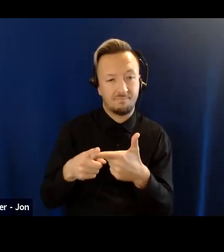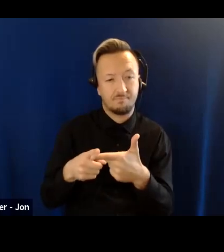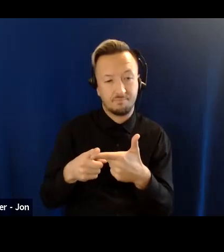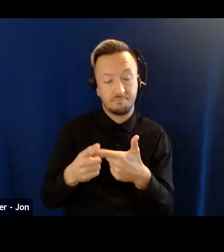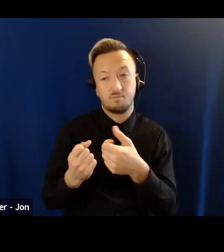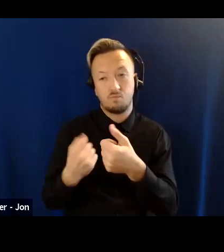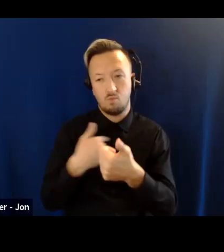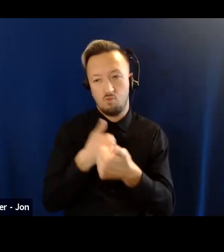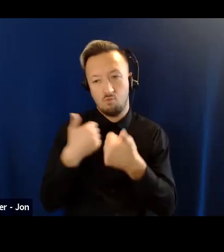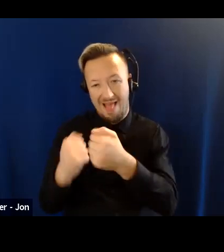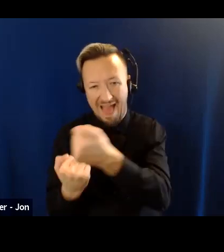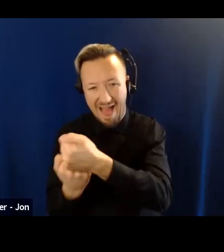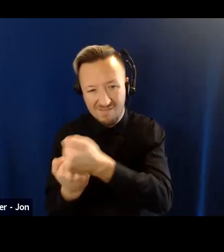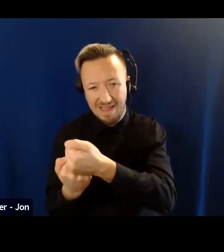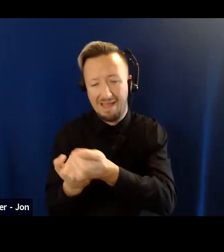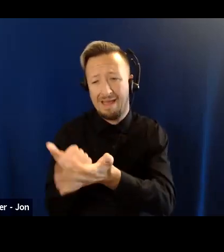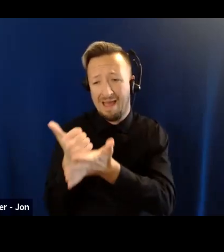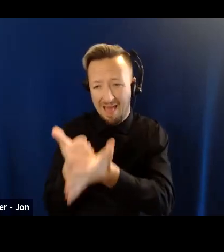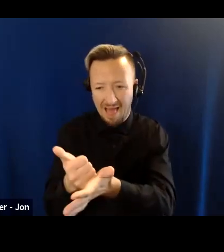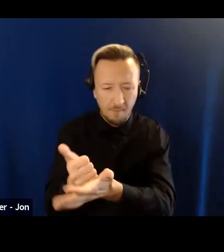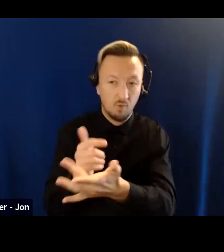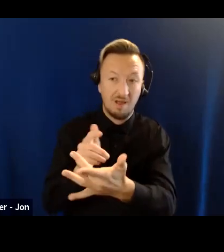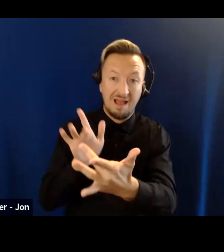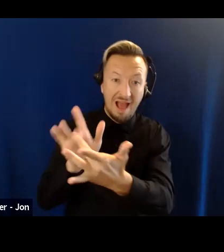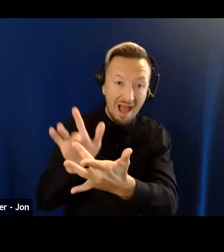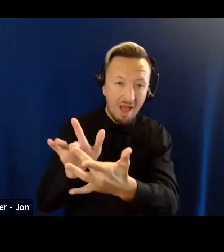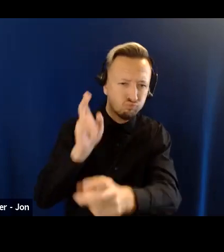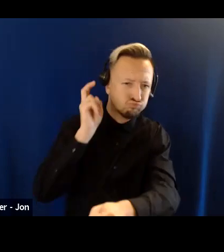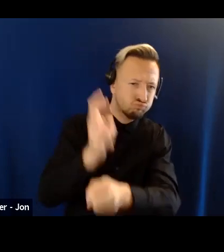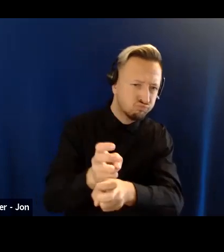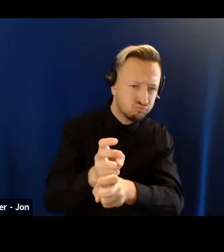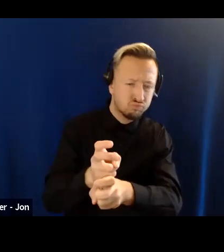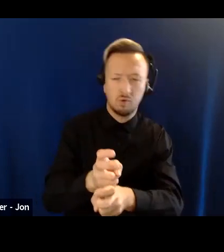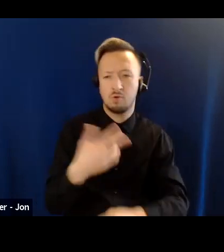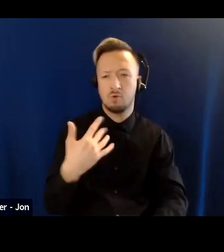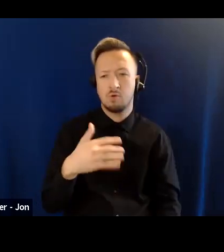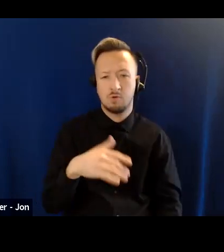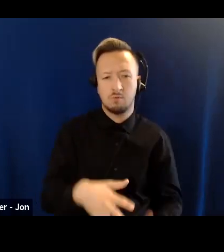with them, accessing them has been incredibly difficult.